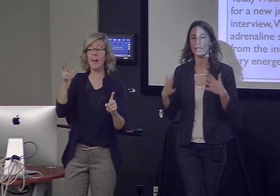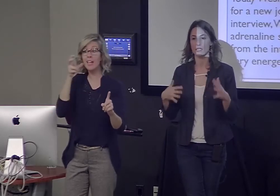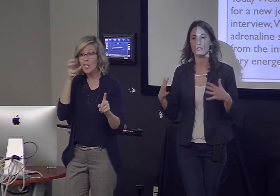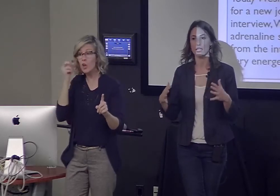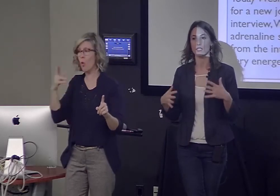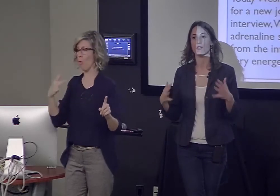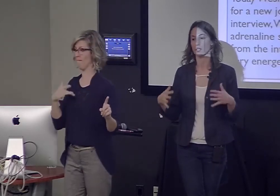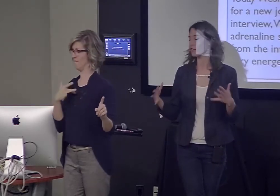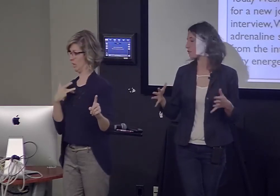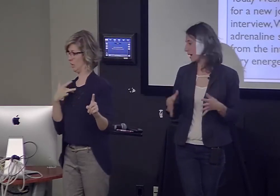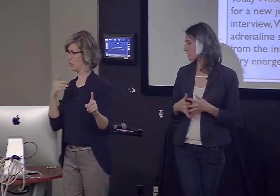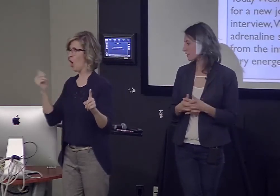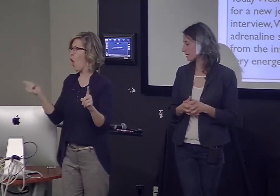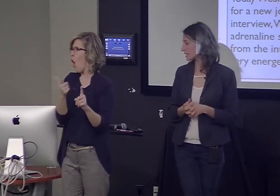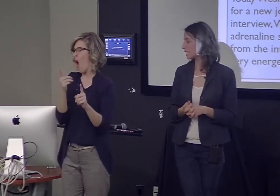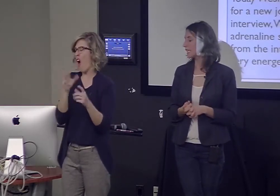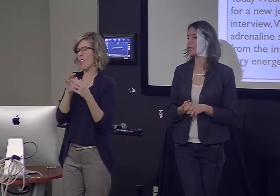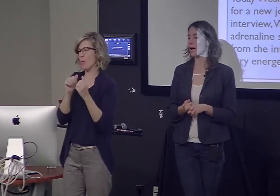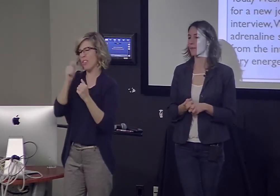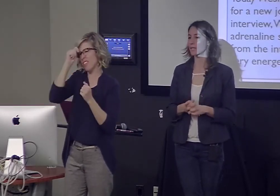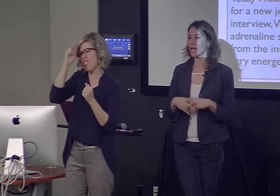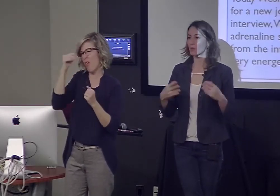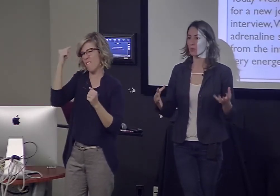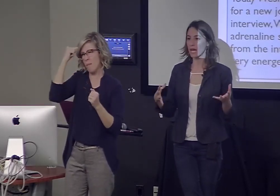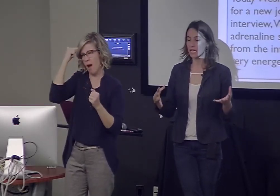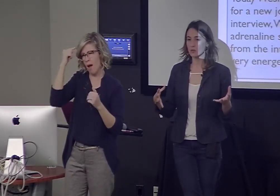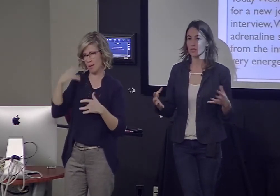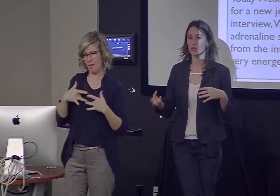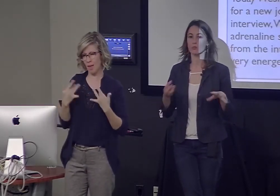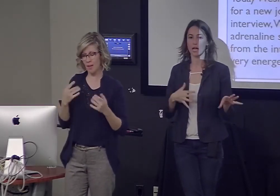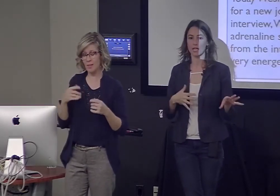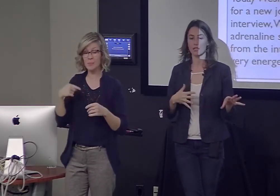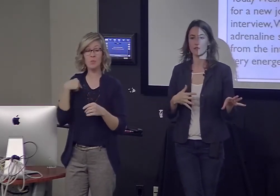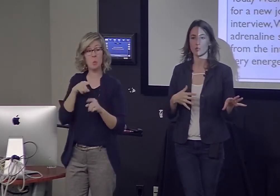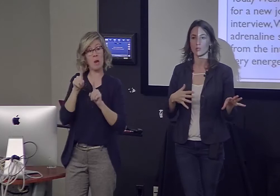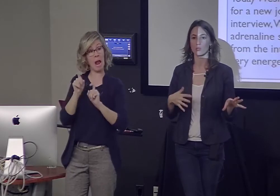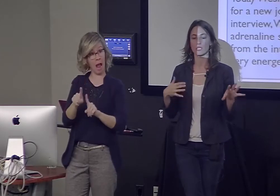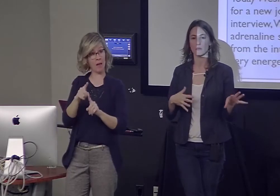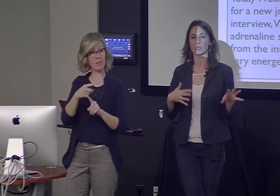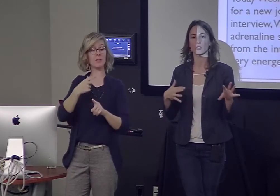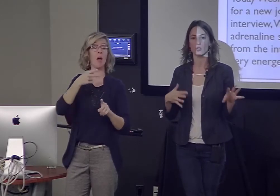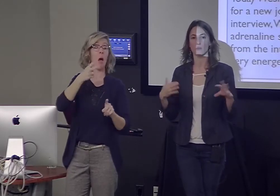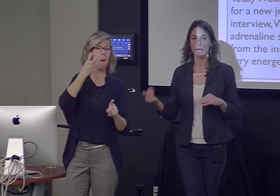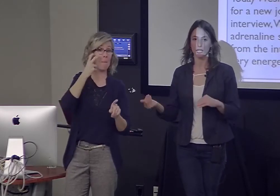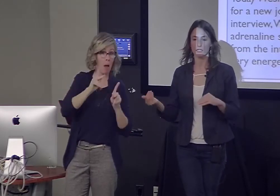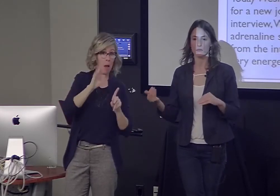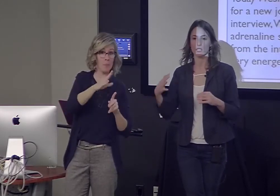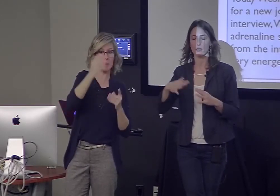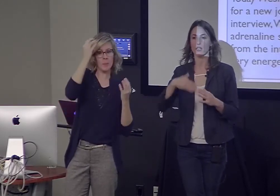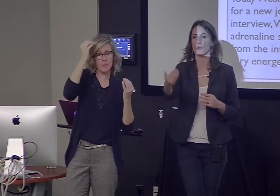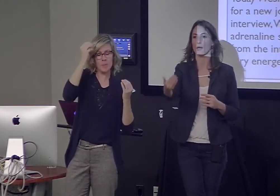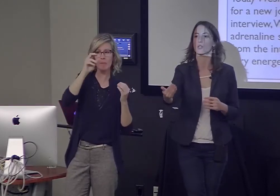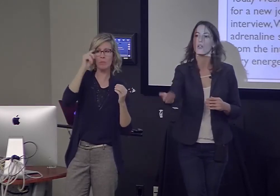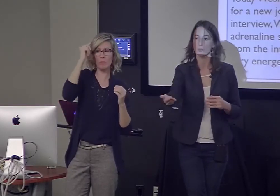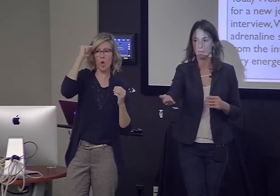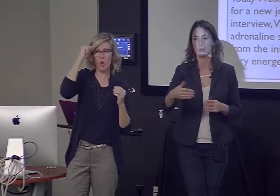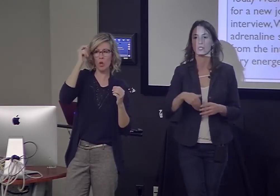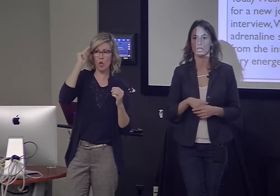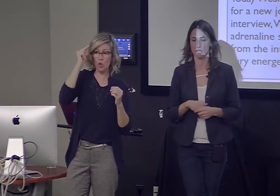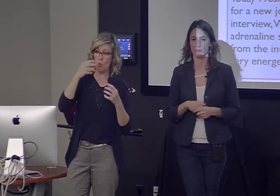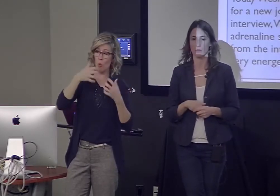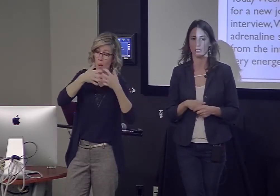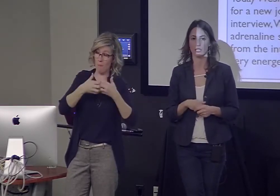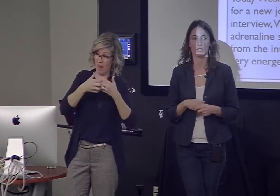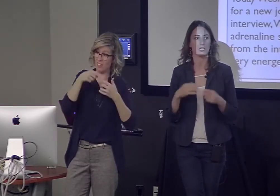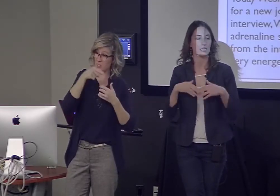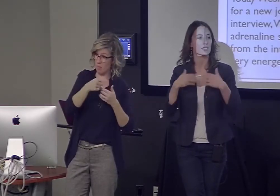all mentalizing theory of mind events. And what we asked was, do blind individuals use similar neural mechanisms to think about other people